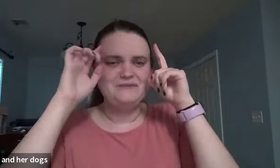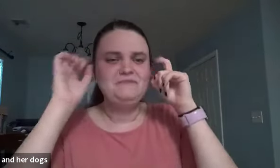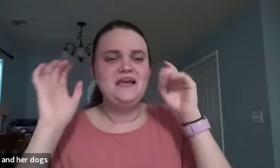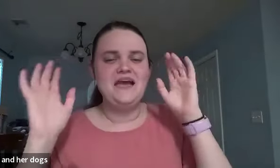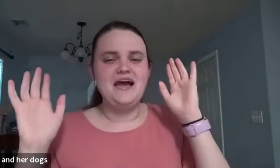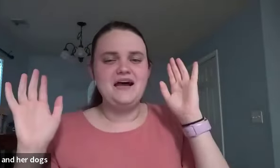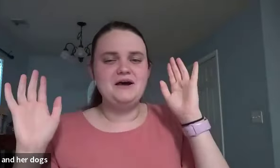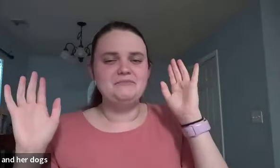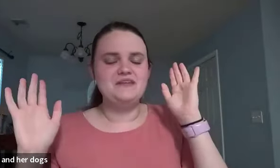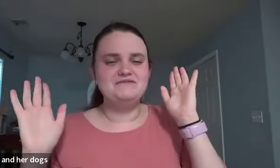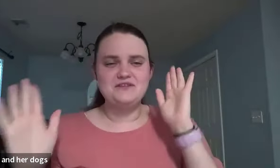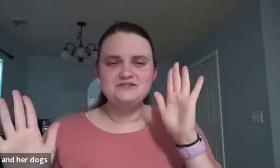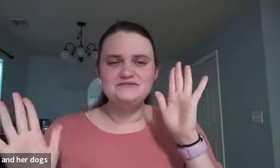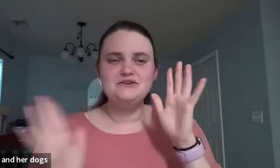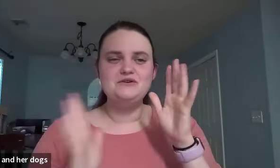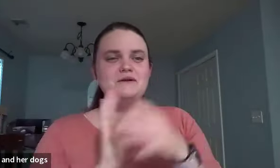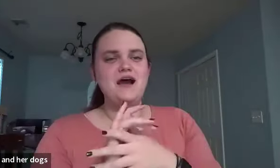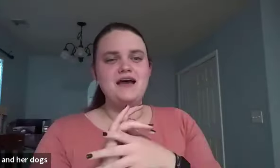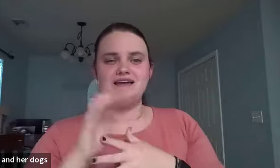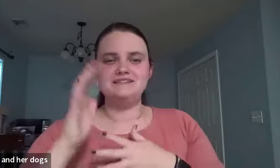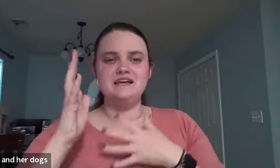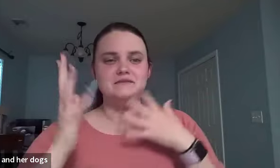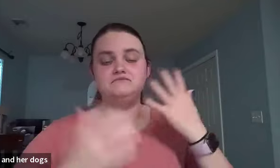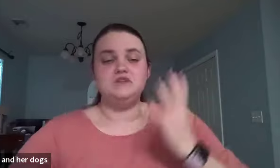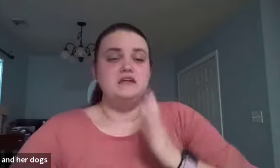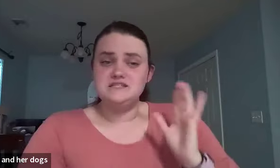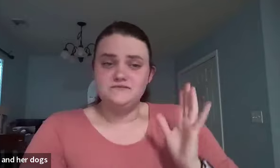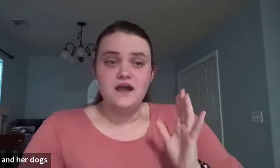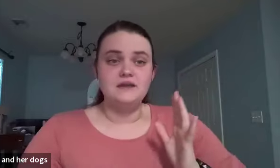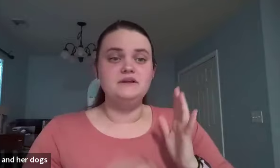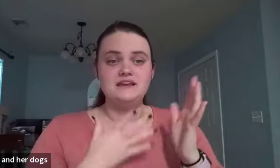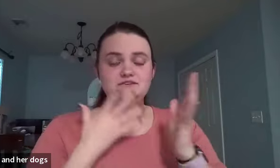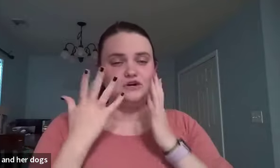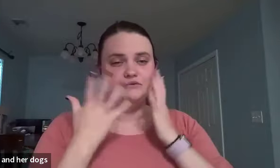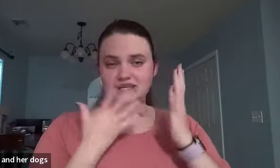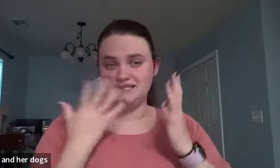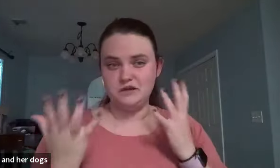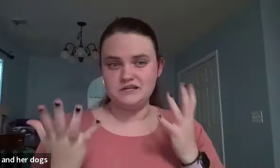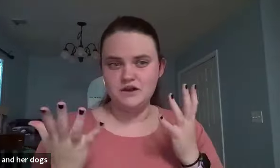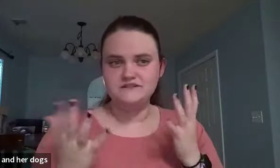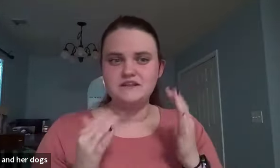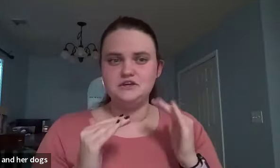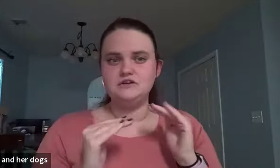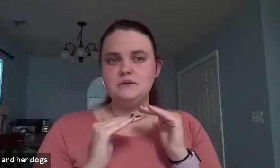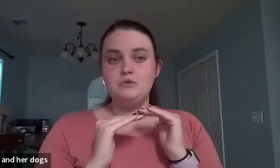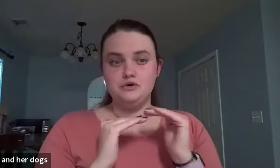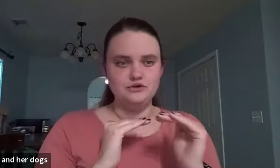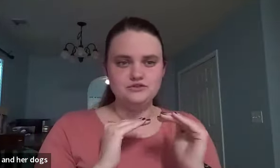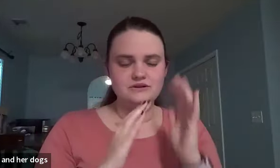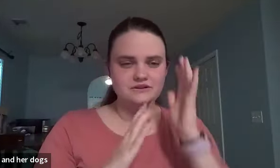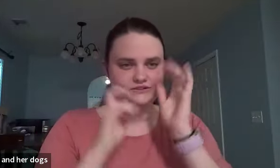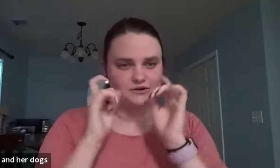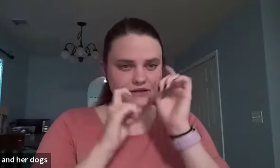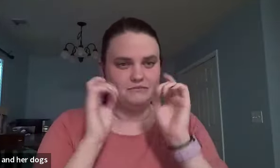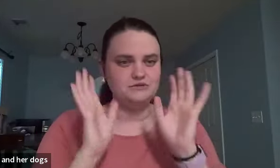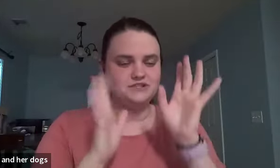okay? And for those of you who are not as like, and it's fine, but like if you don't like express often, like you're a little bit more neutral and you're showing your